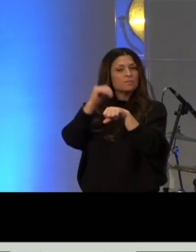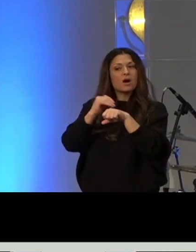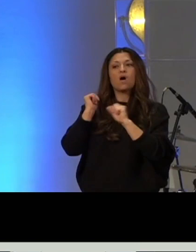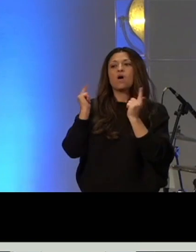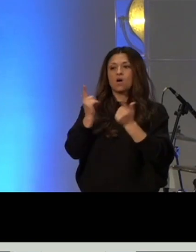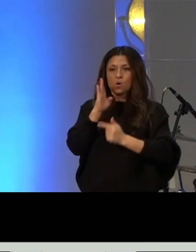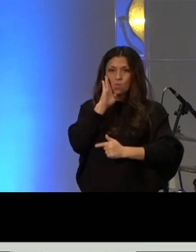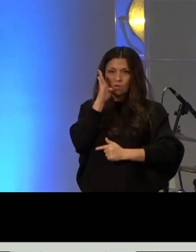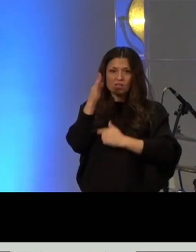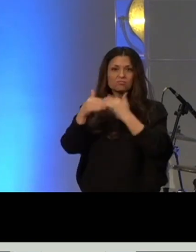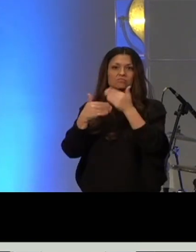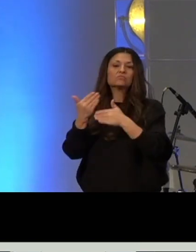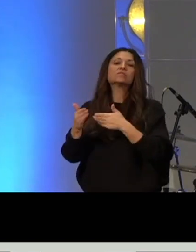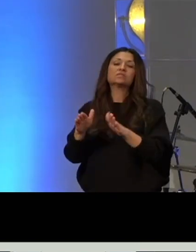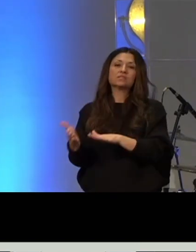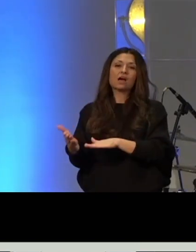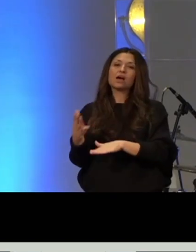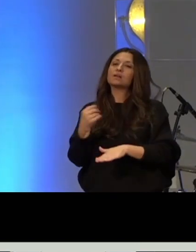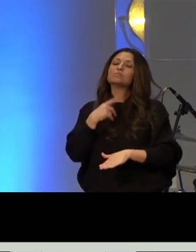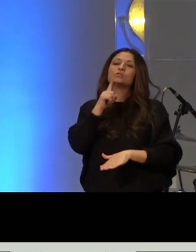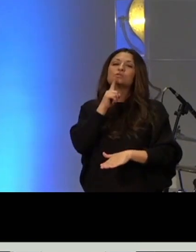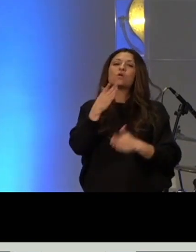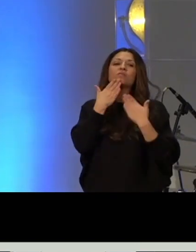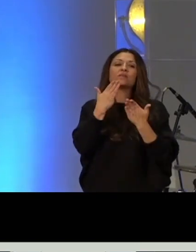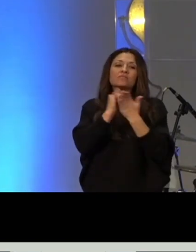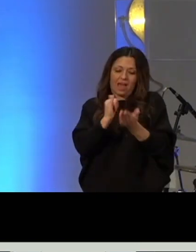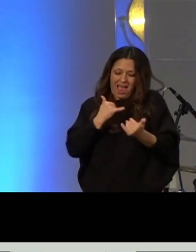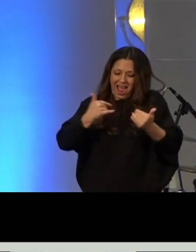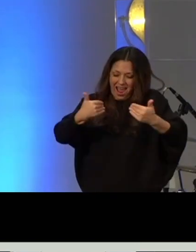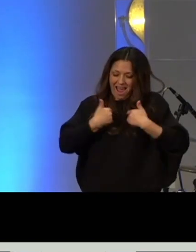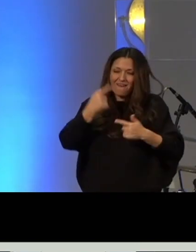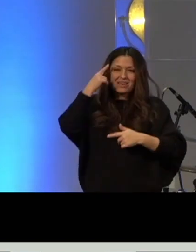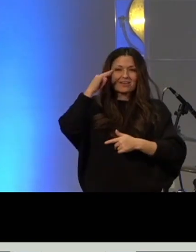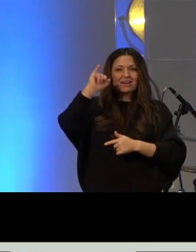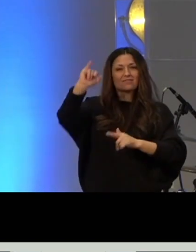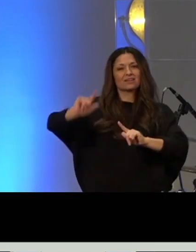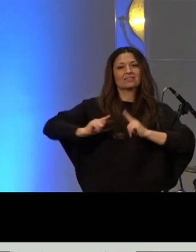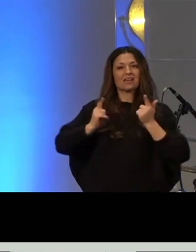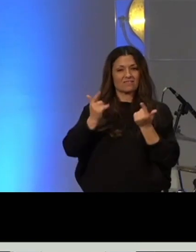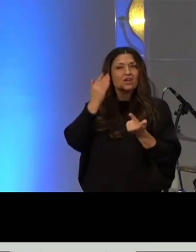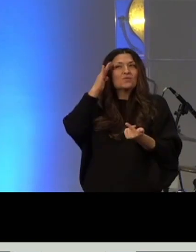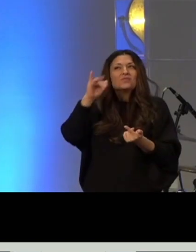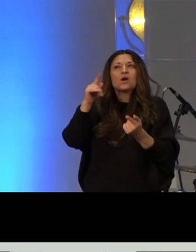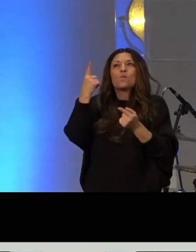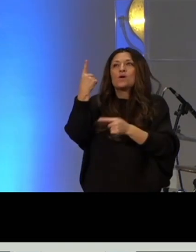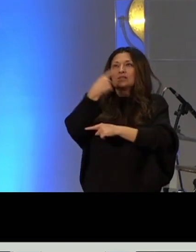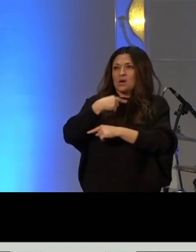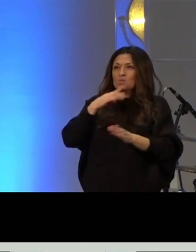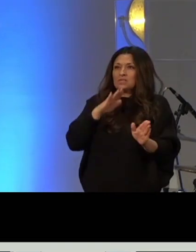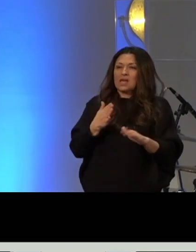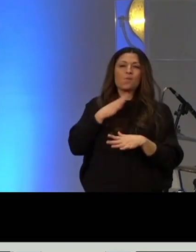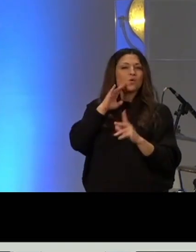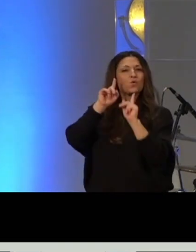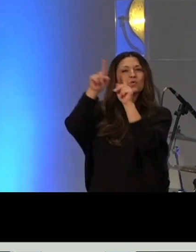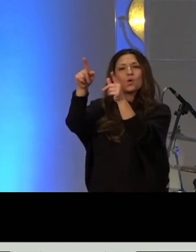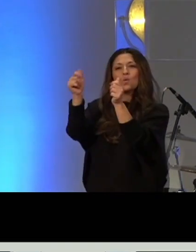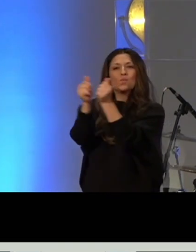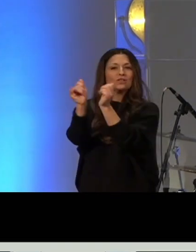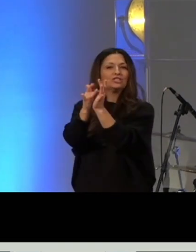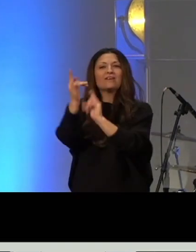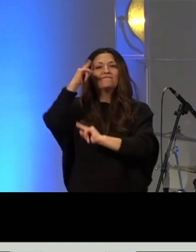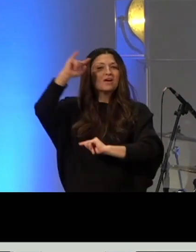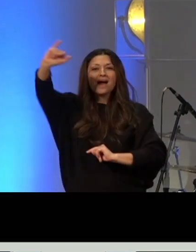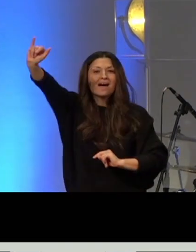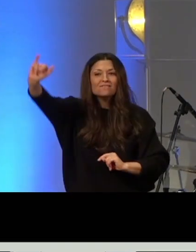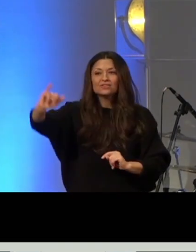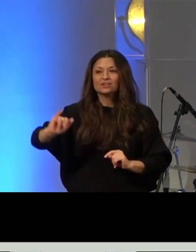die. And I am so thankful that I have eternal life and know that when I die, I'm going to be with Jesus forever. Don't you want that assurance? And you say,